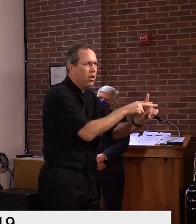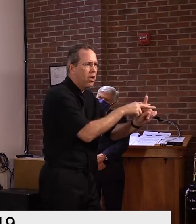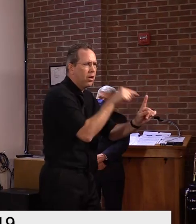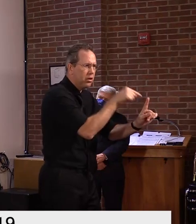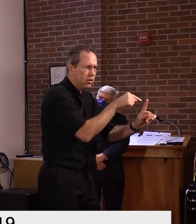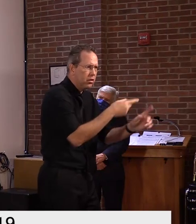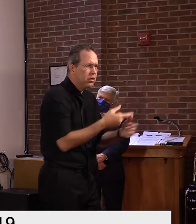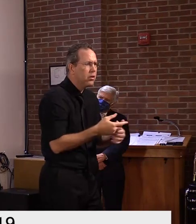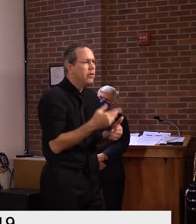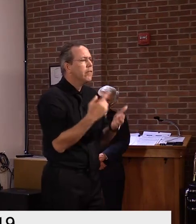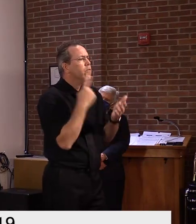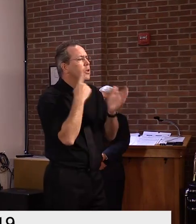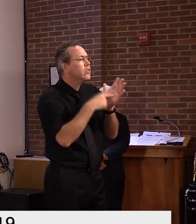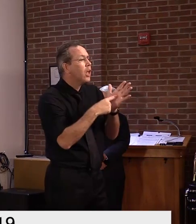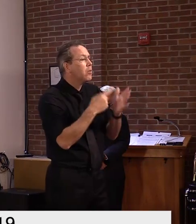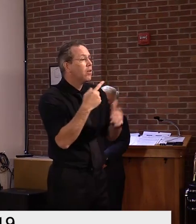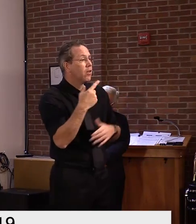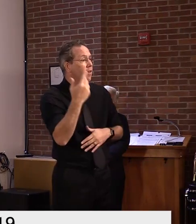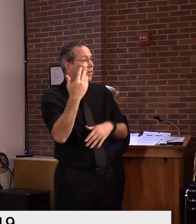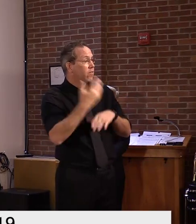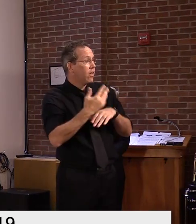the CDC